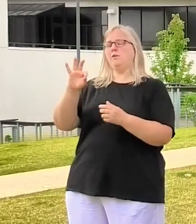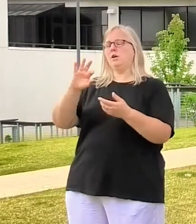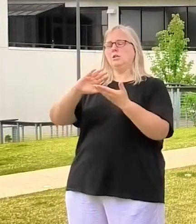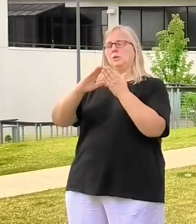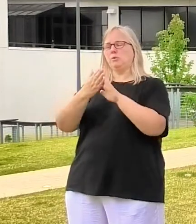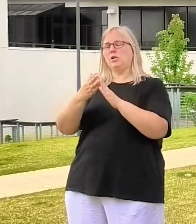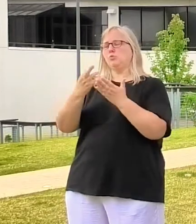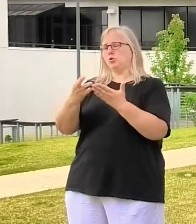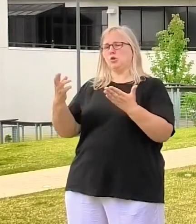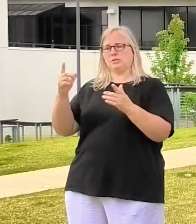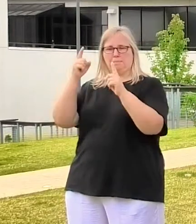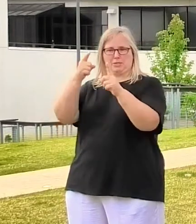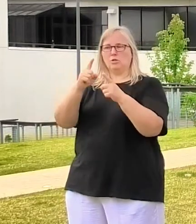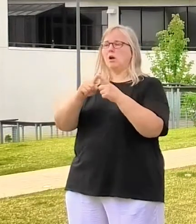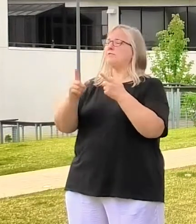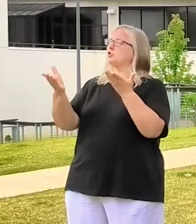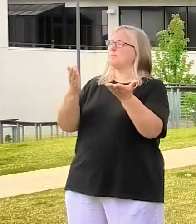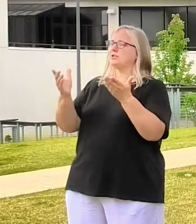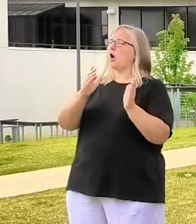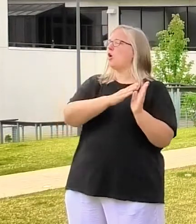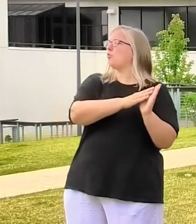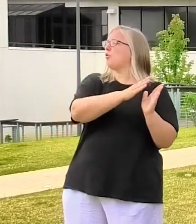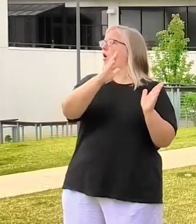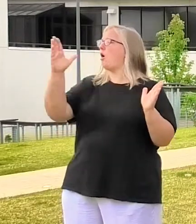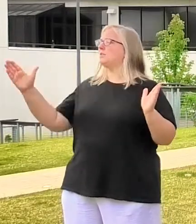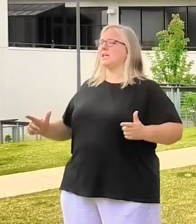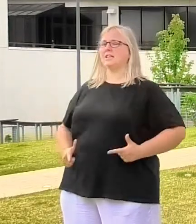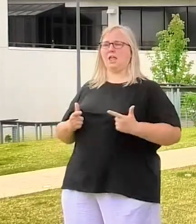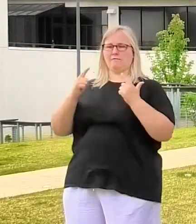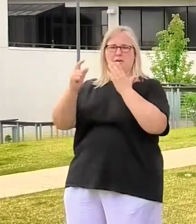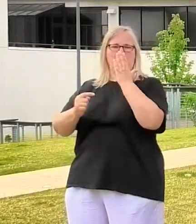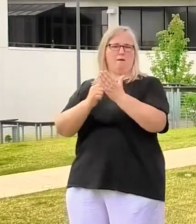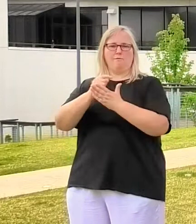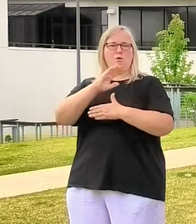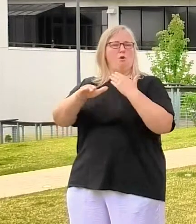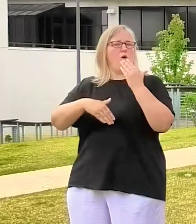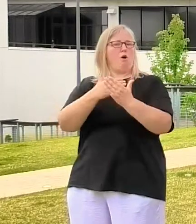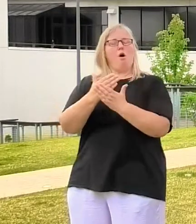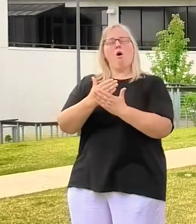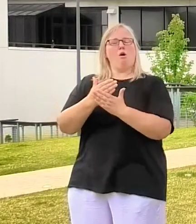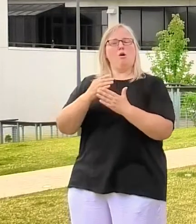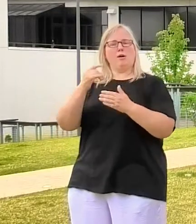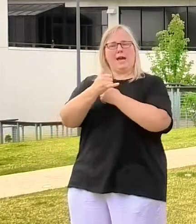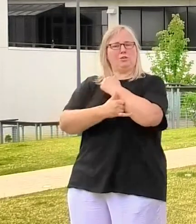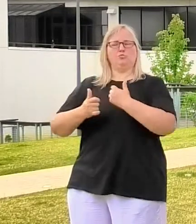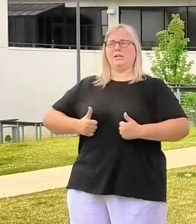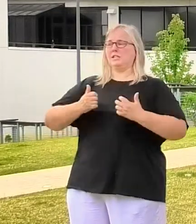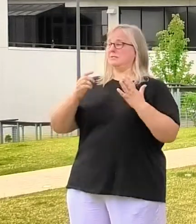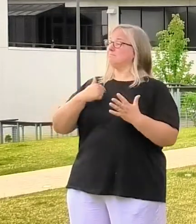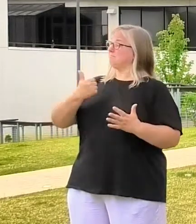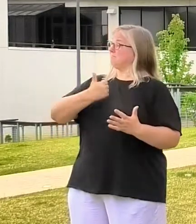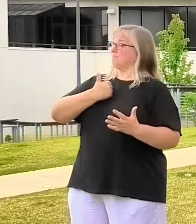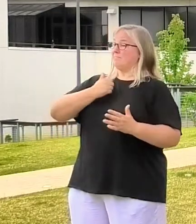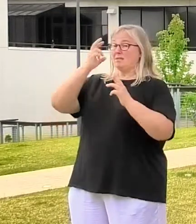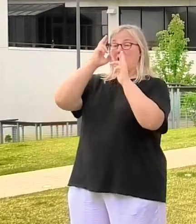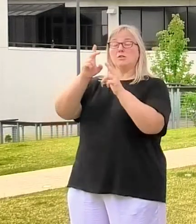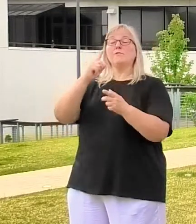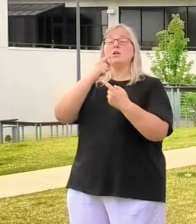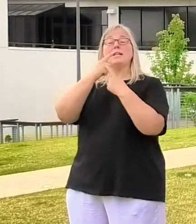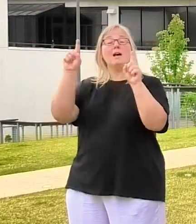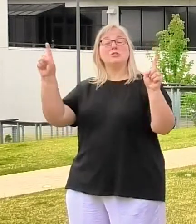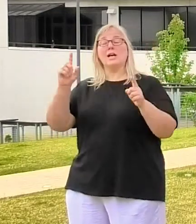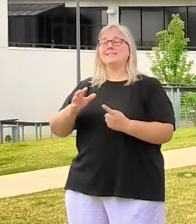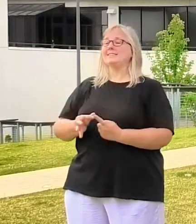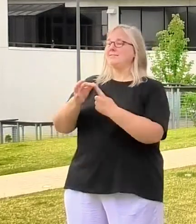mission of service across the lifespan for all county residents. I'm personally honored to join you here at this site for the announcement of a